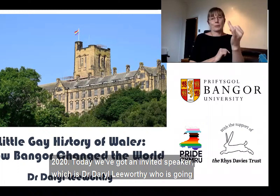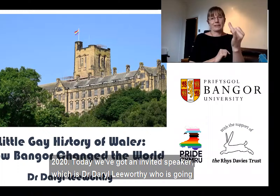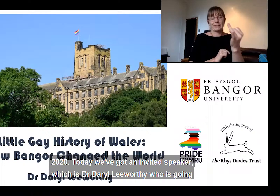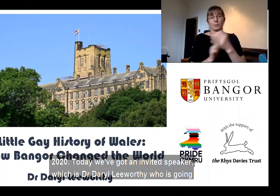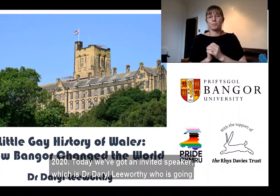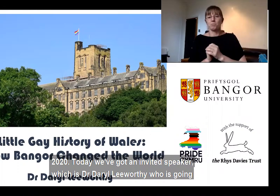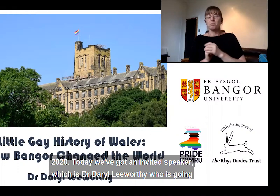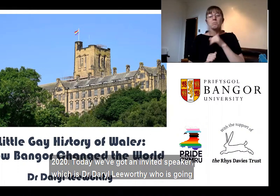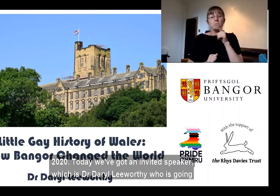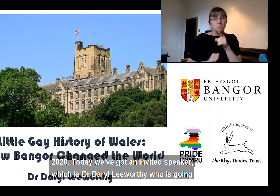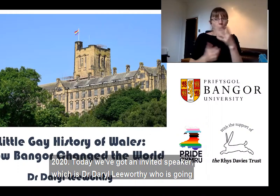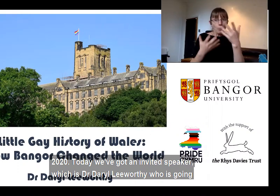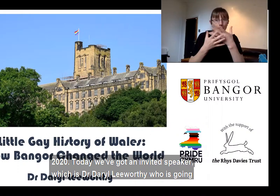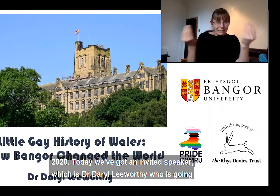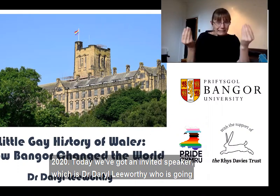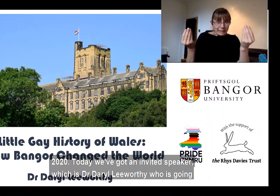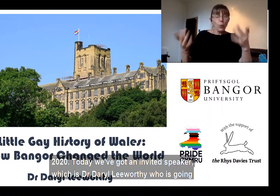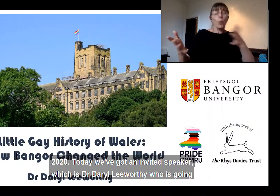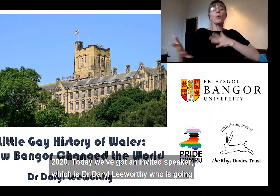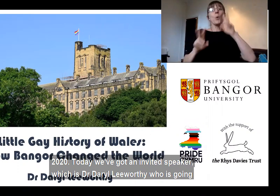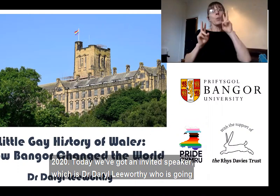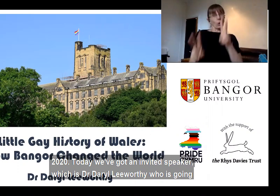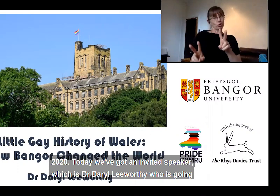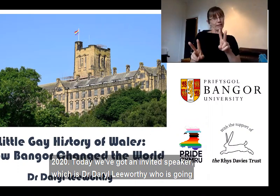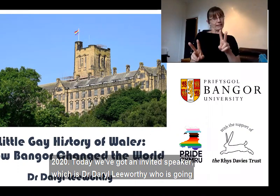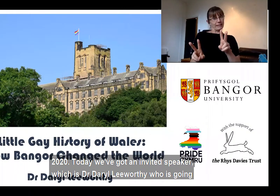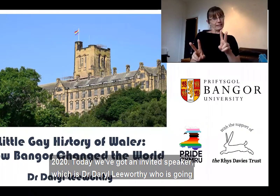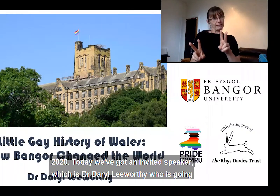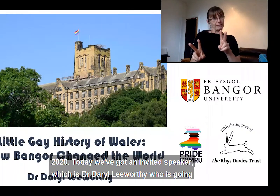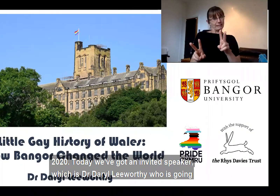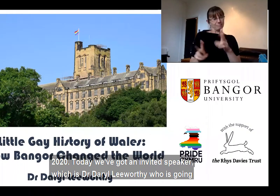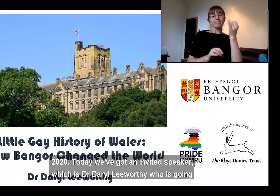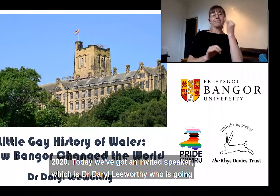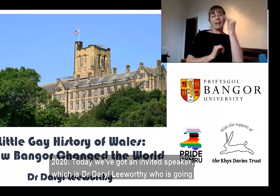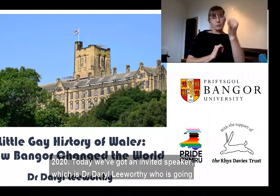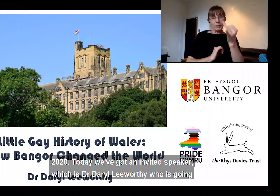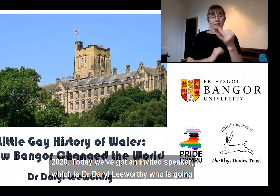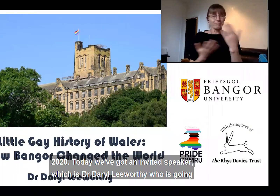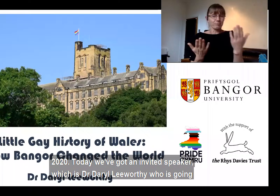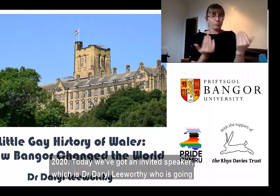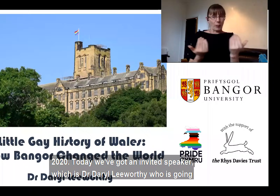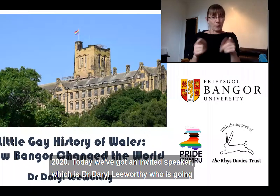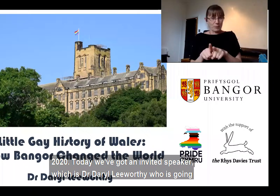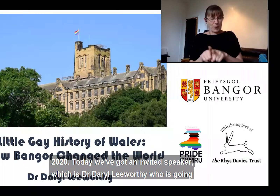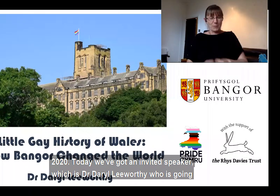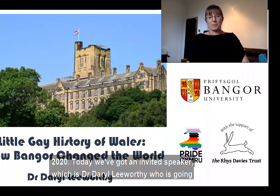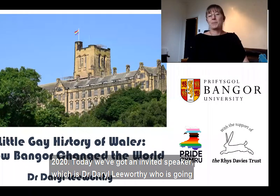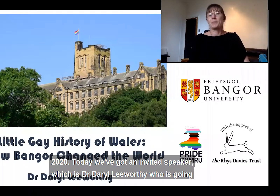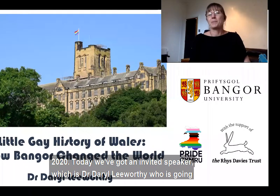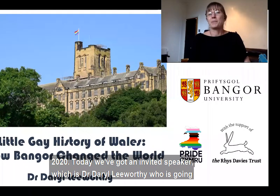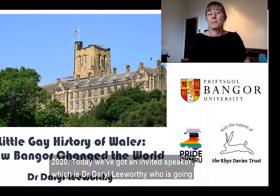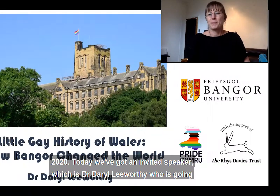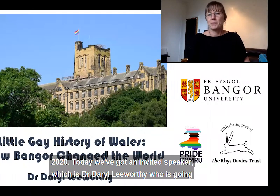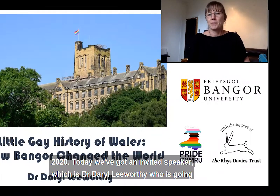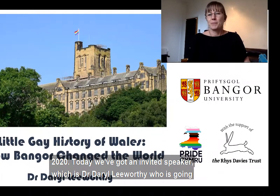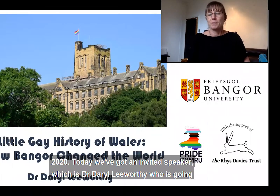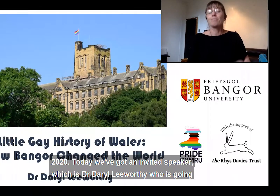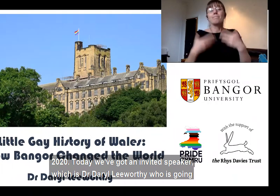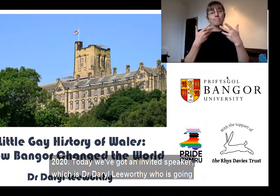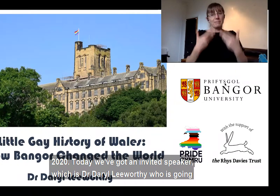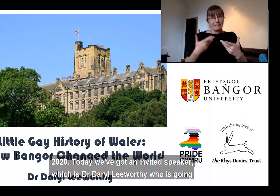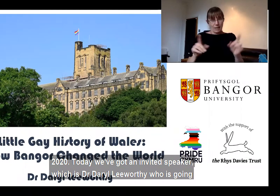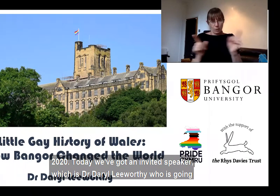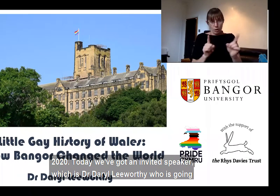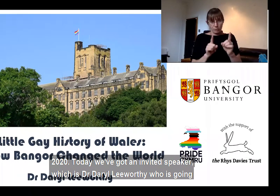So if you are missing this, or if you are watching this next week, just welcome to you as well. Today, we've